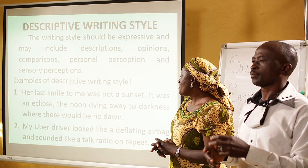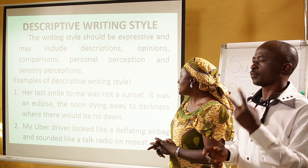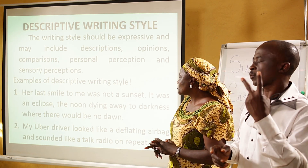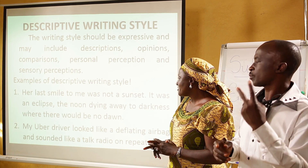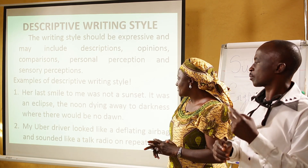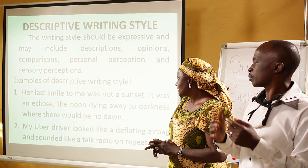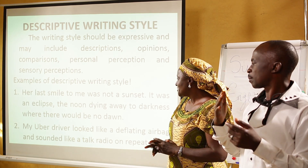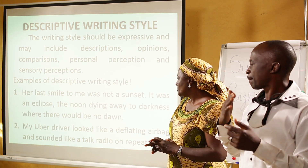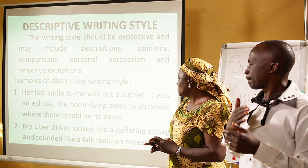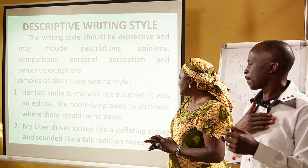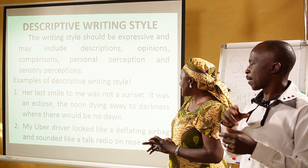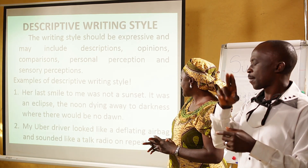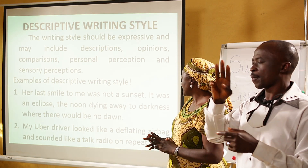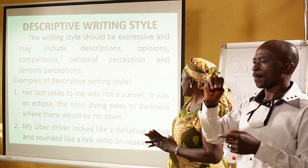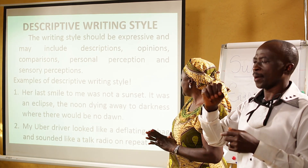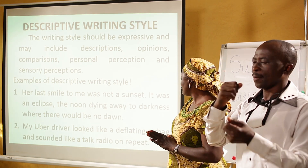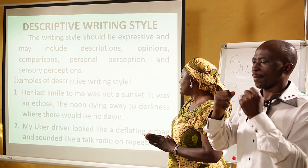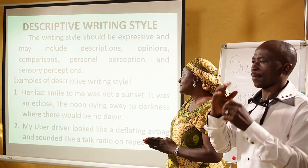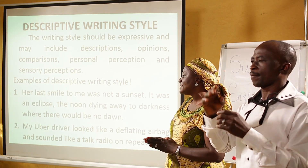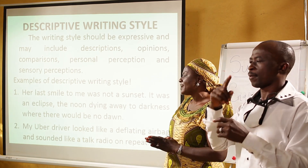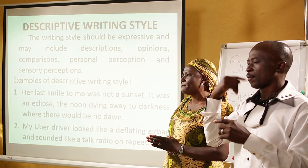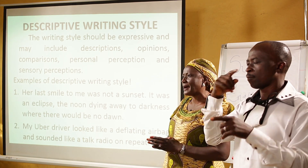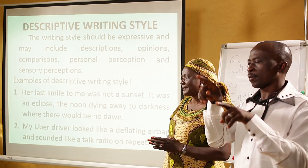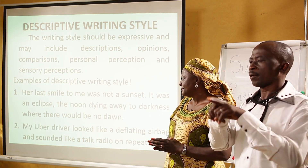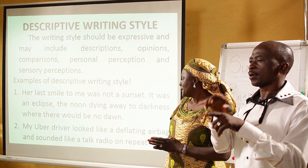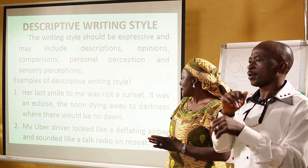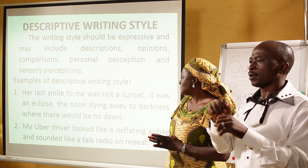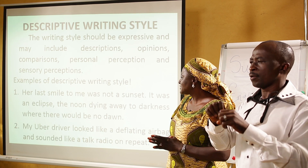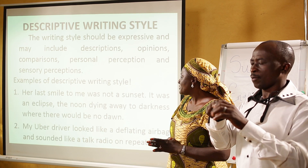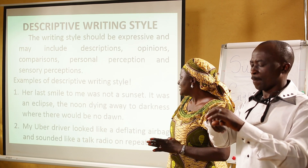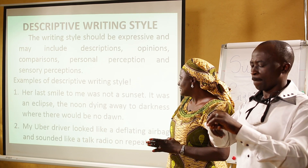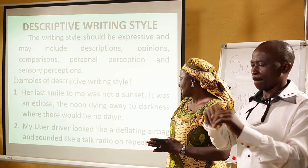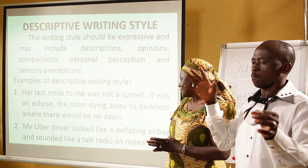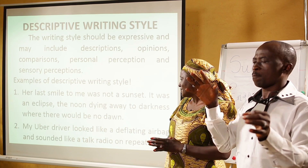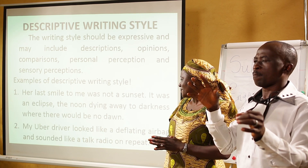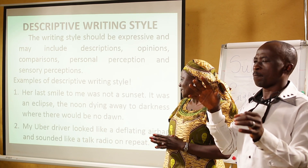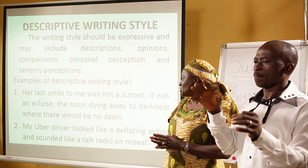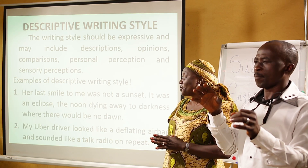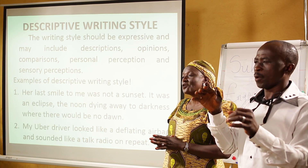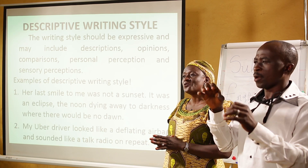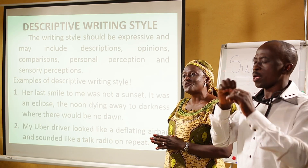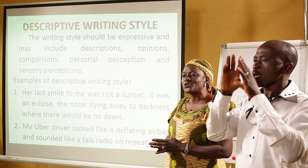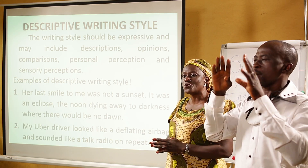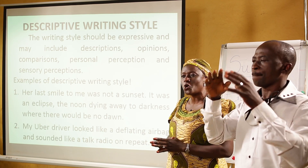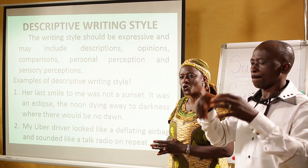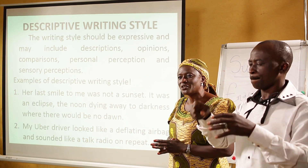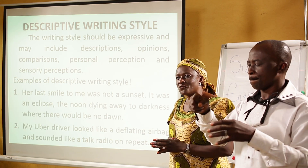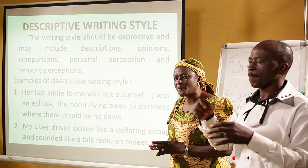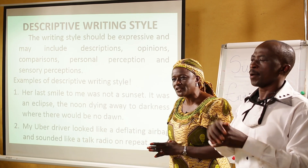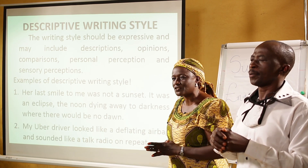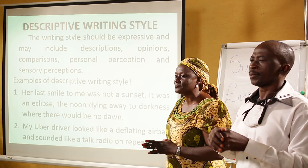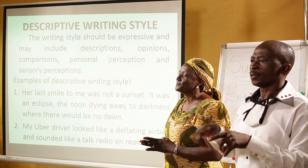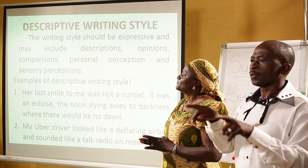my Uber driver looked like a deflating airbag and sounded like a talk radio